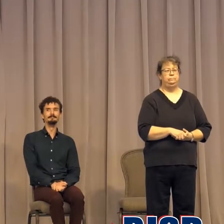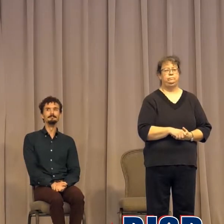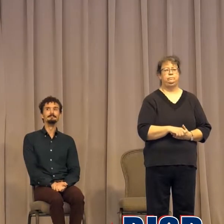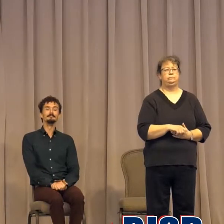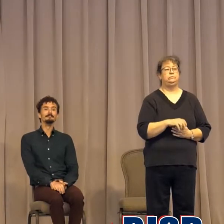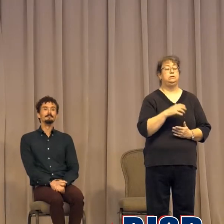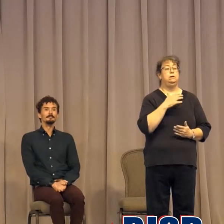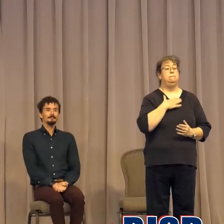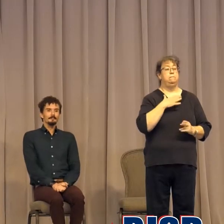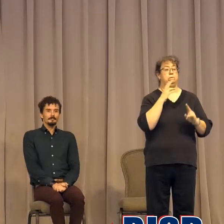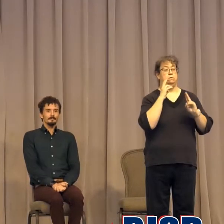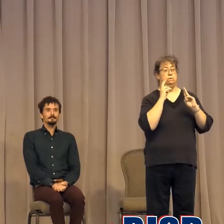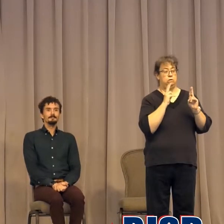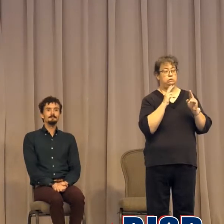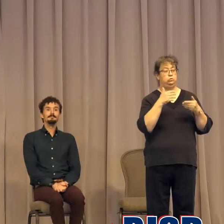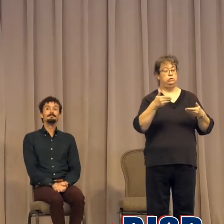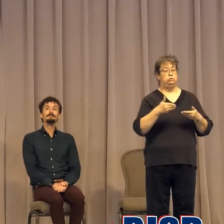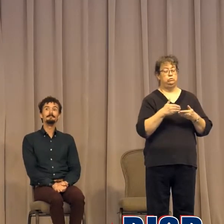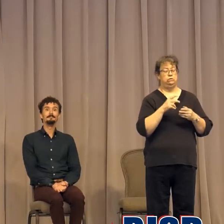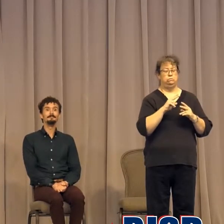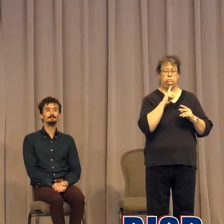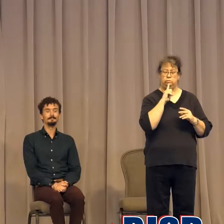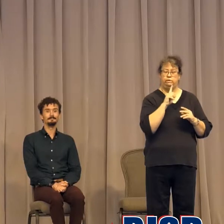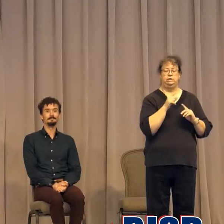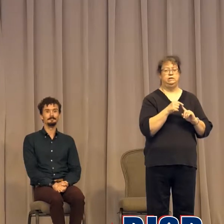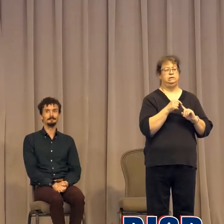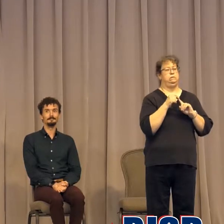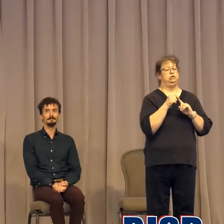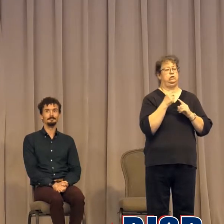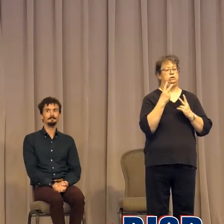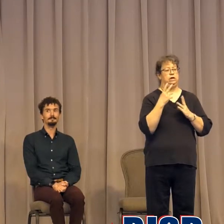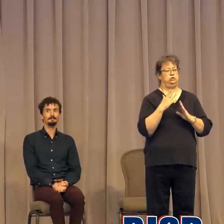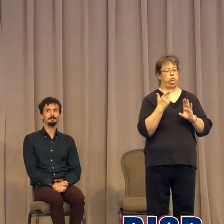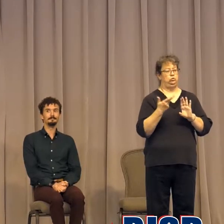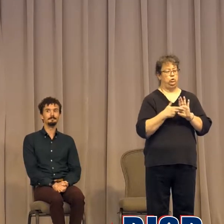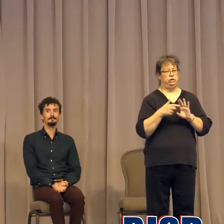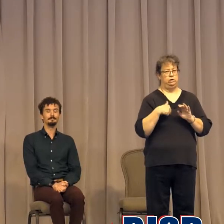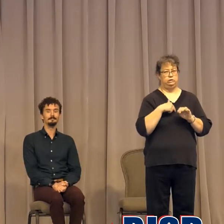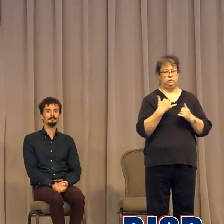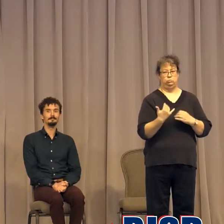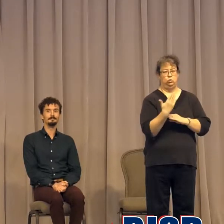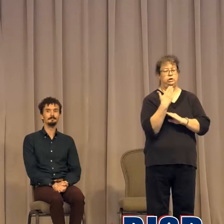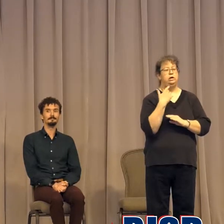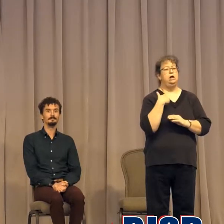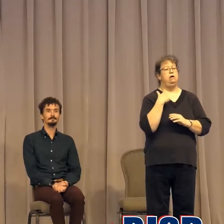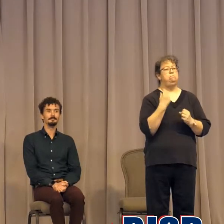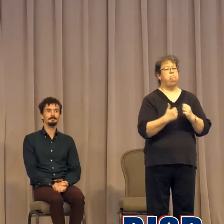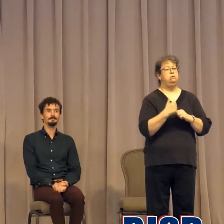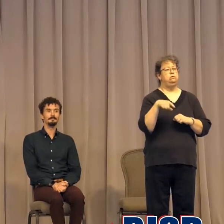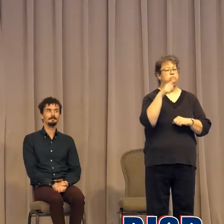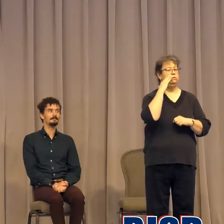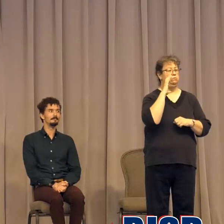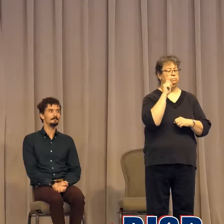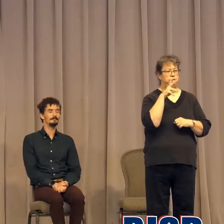Now it is my honor to introduce a very special guest joining us this morning. As most of you know,